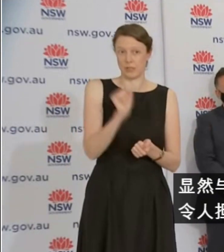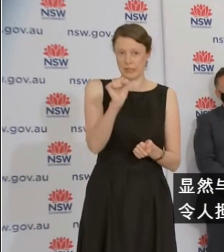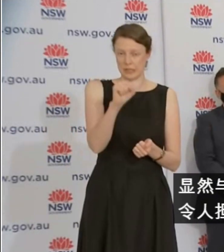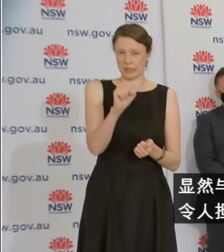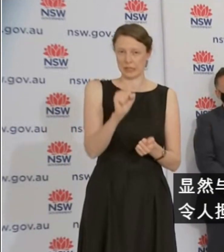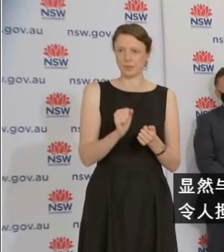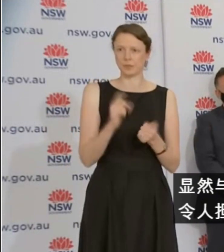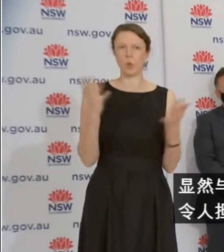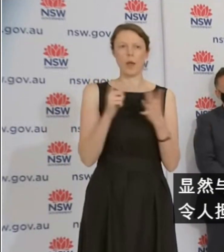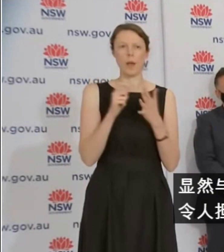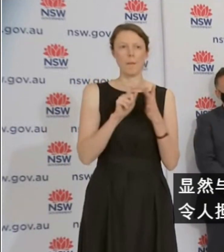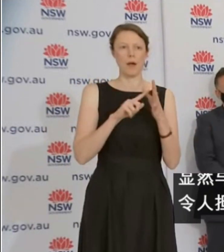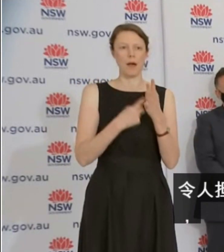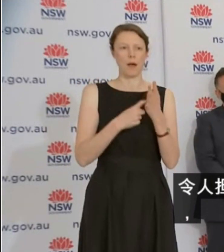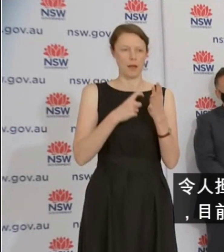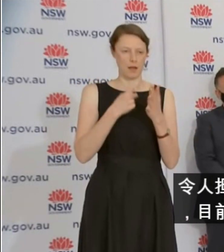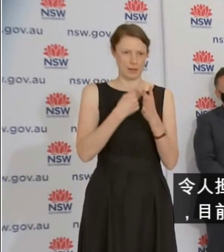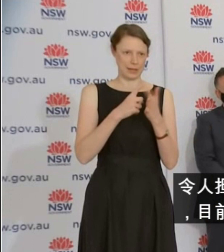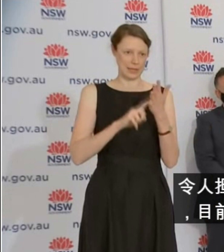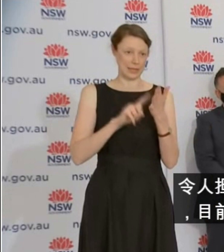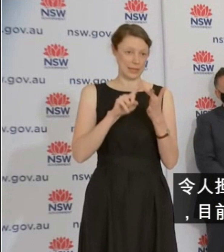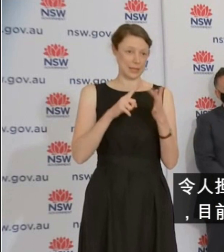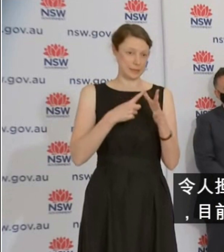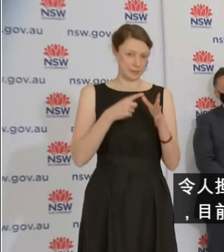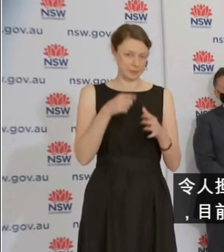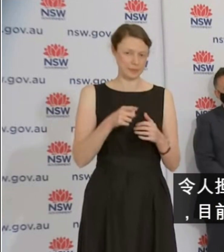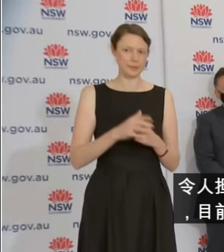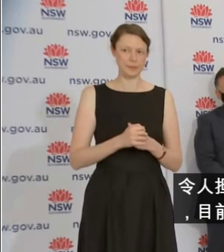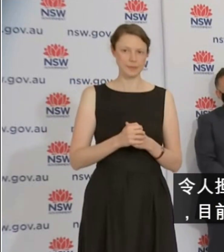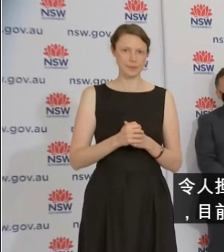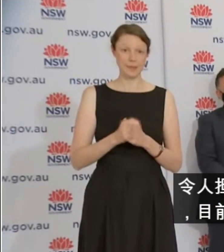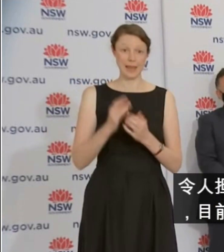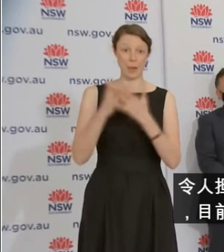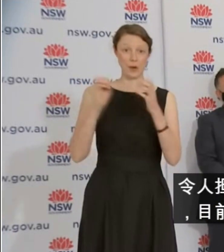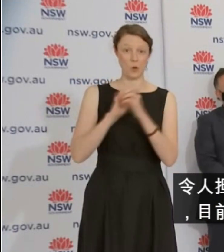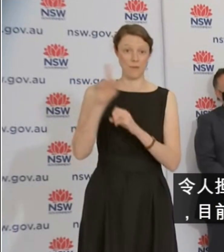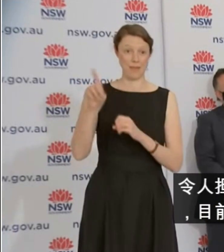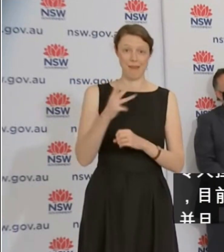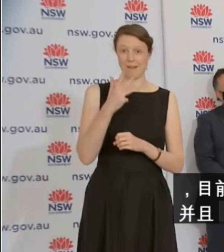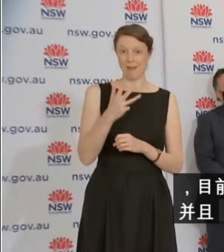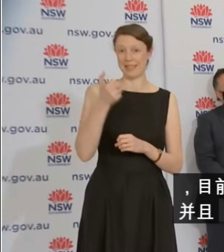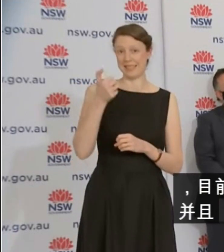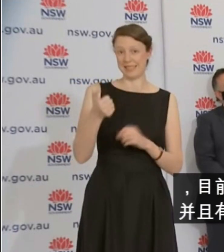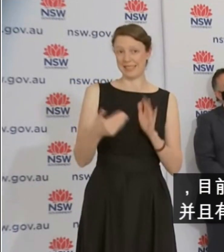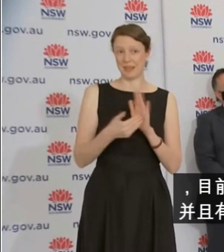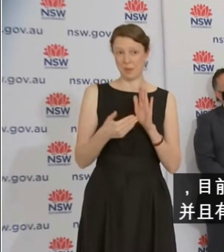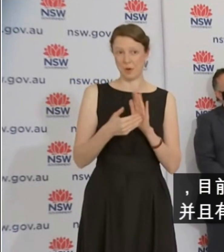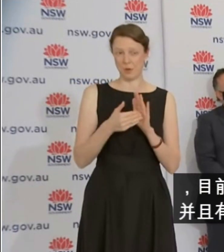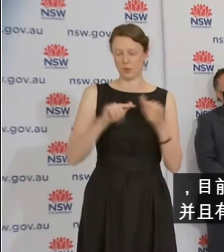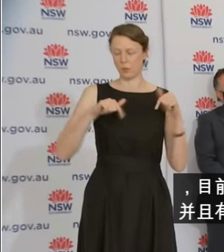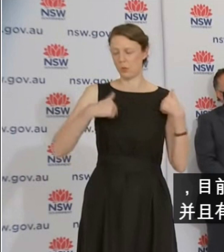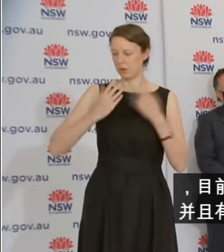outbreak at Parkley, which currently has a total of 96 cases. And there's a lot of work